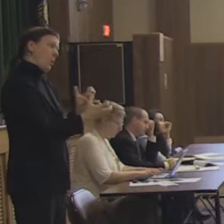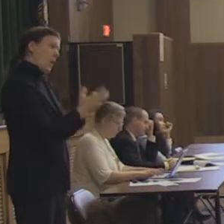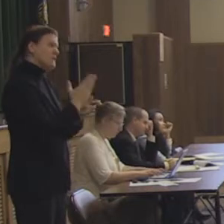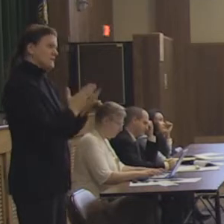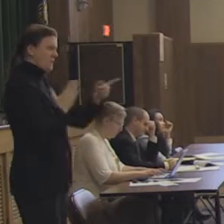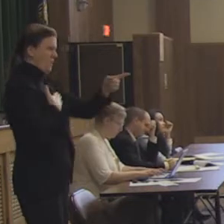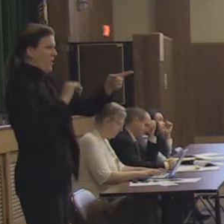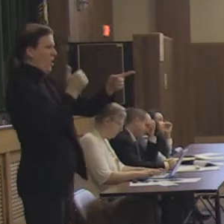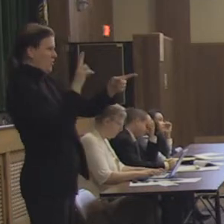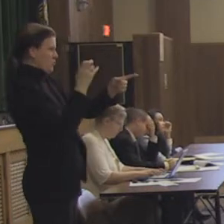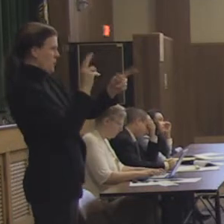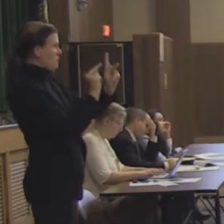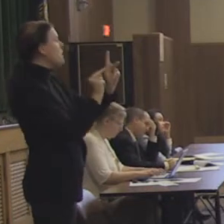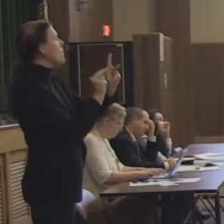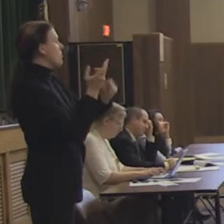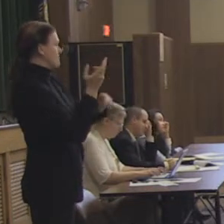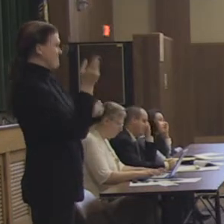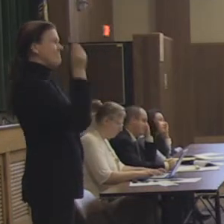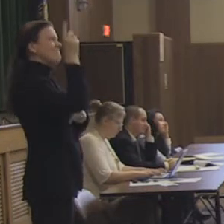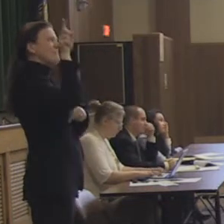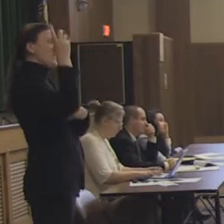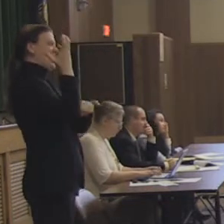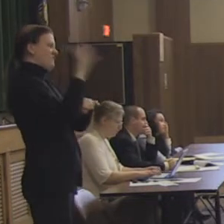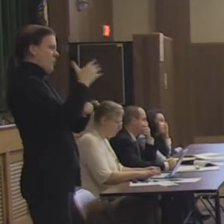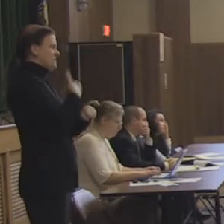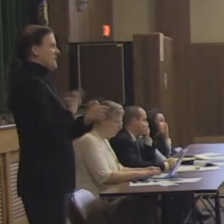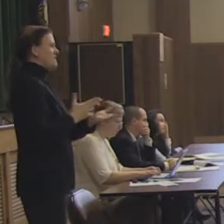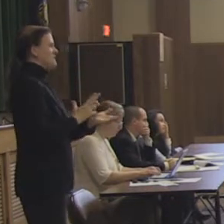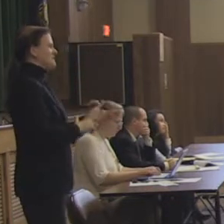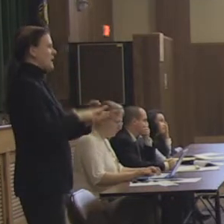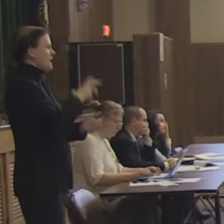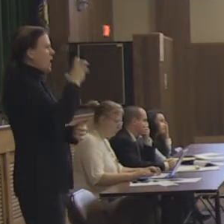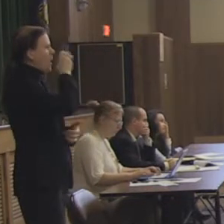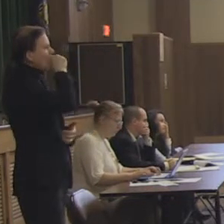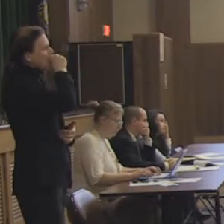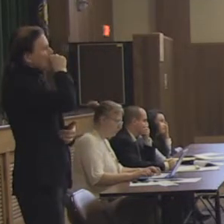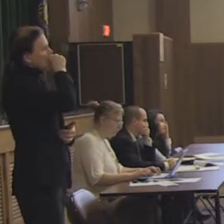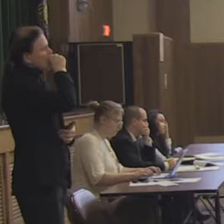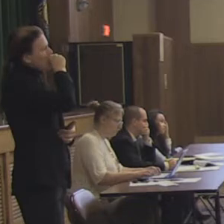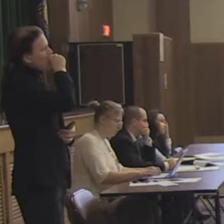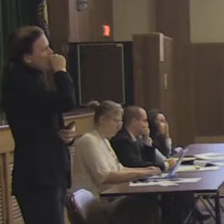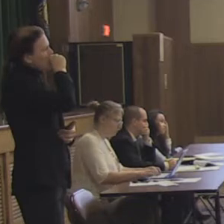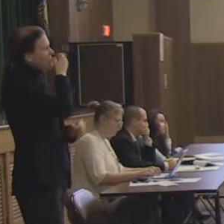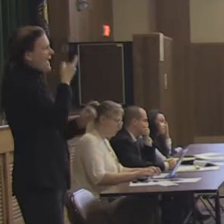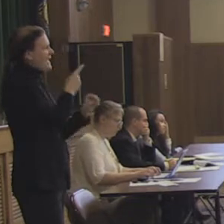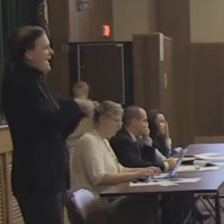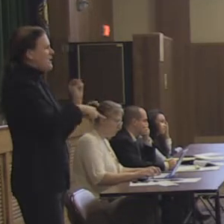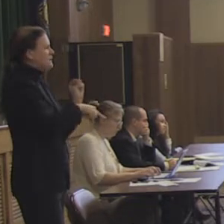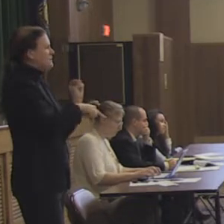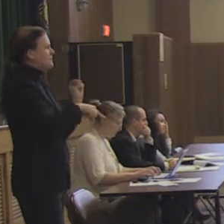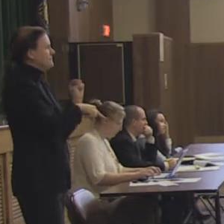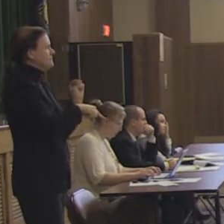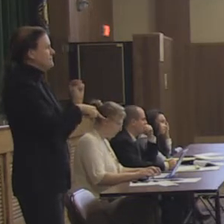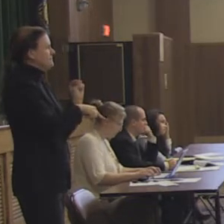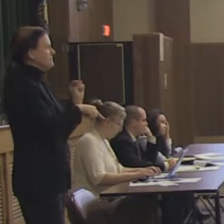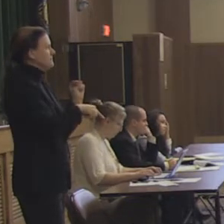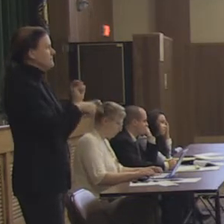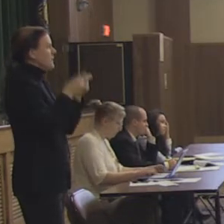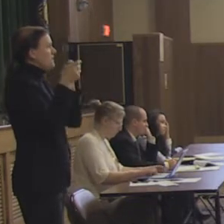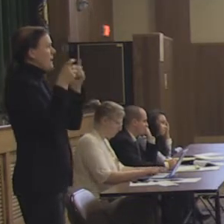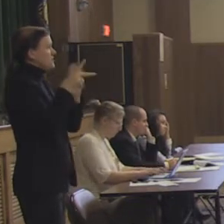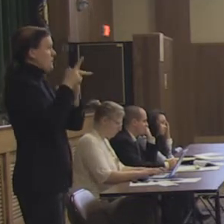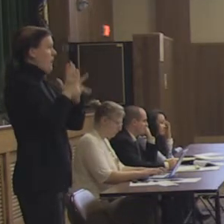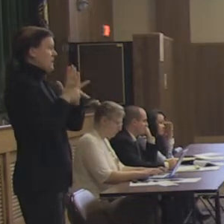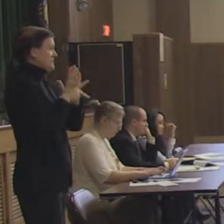my other union representatives have stated, I've signed a code of ethics, and I don't want to speak out against management